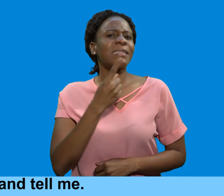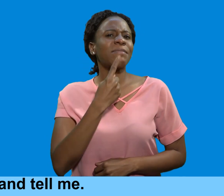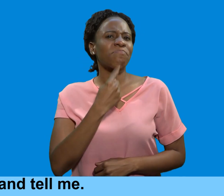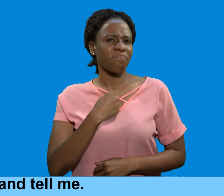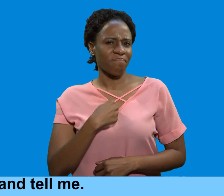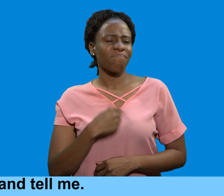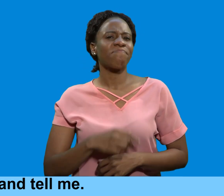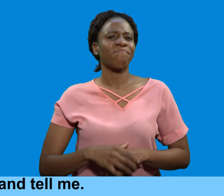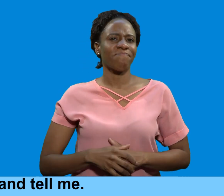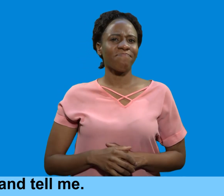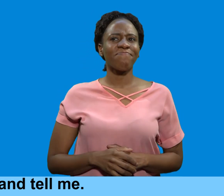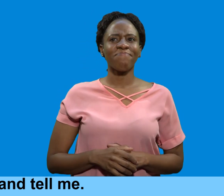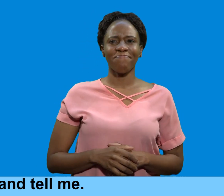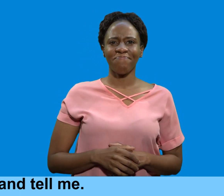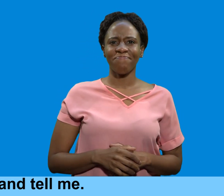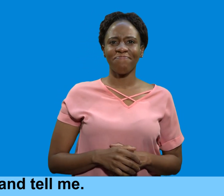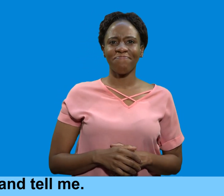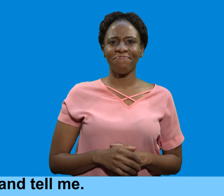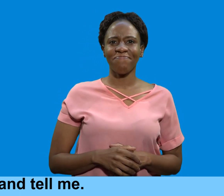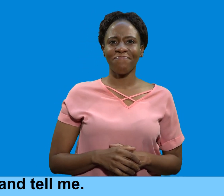Think about it and tell me.